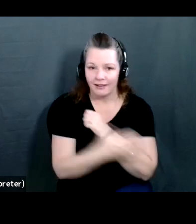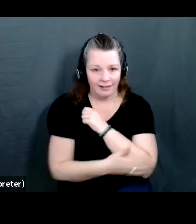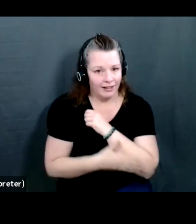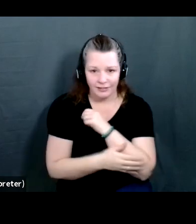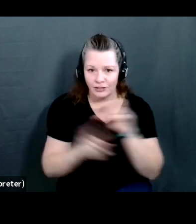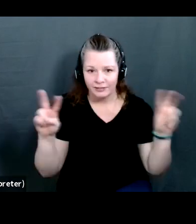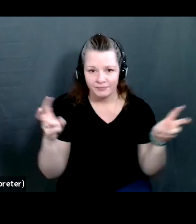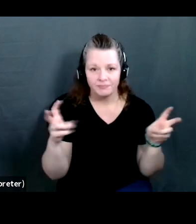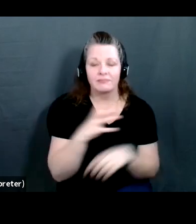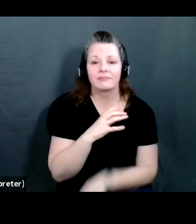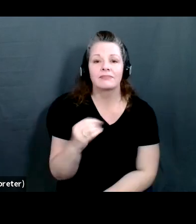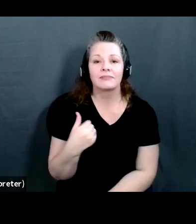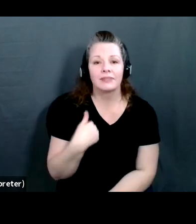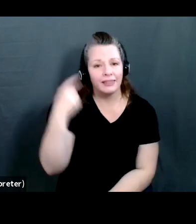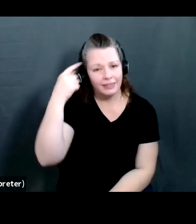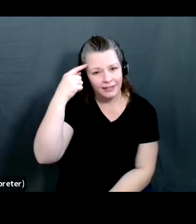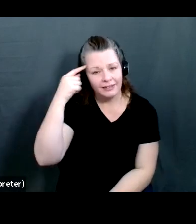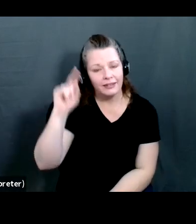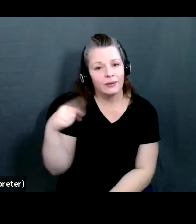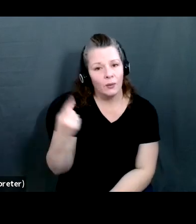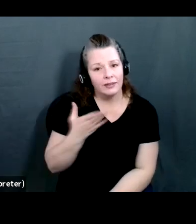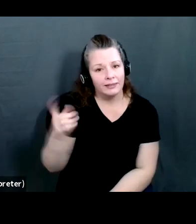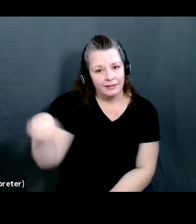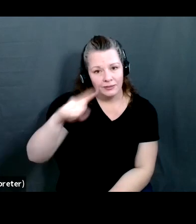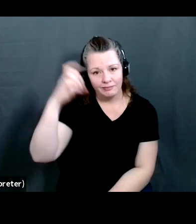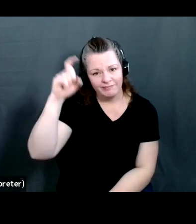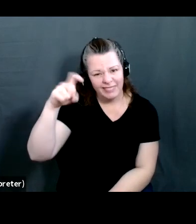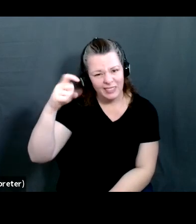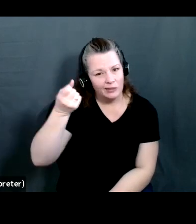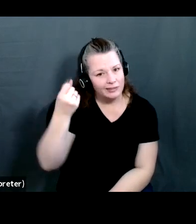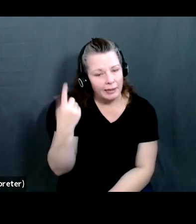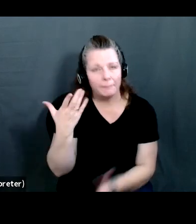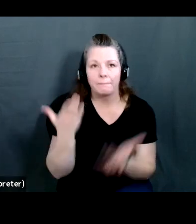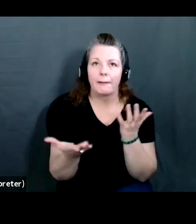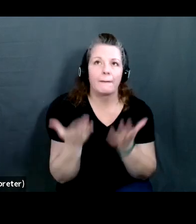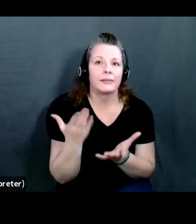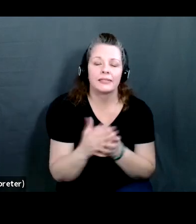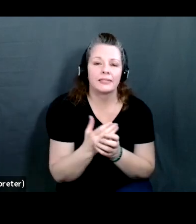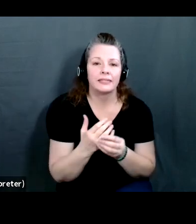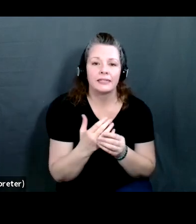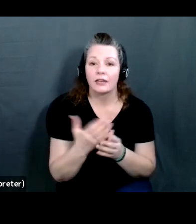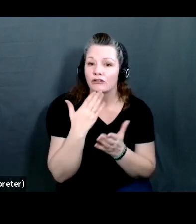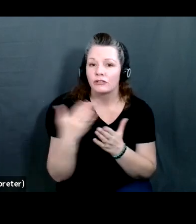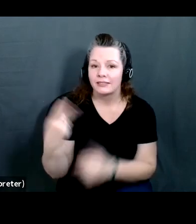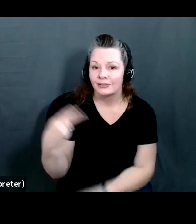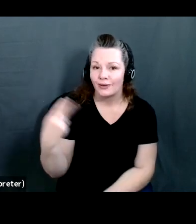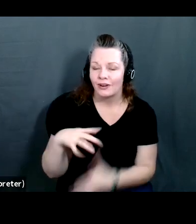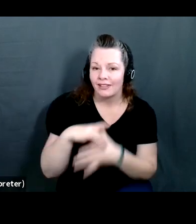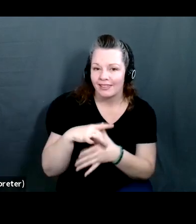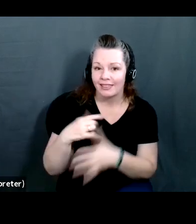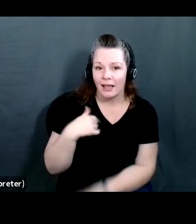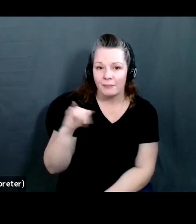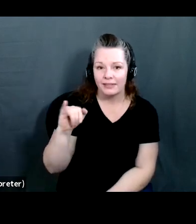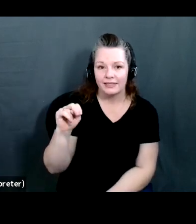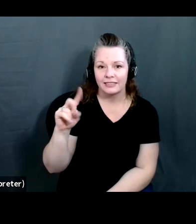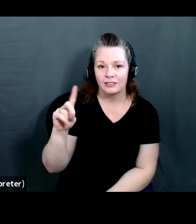And I think the only thing you need to know, maybe a good historical context, is I'm Indonesian.